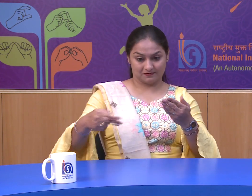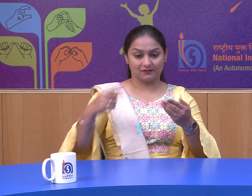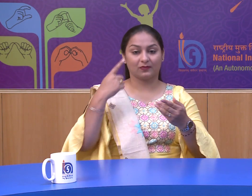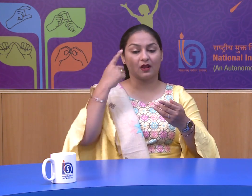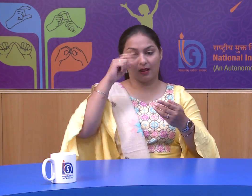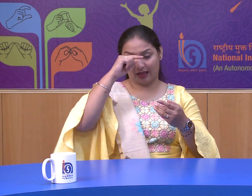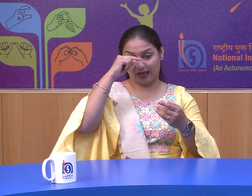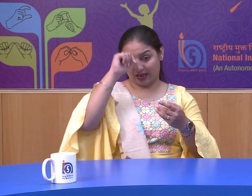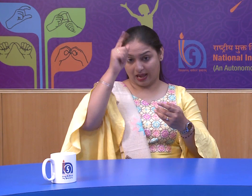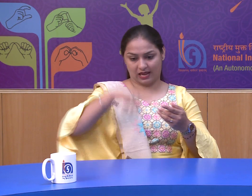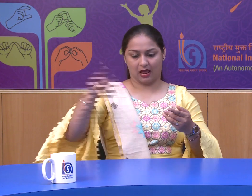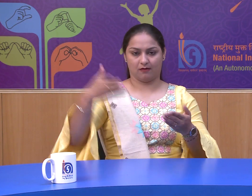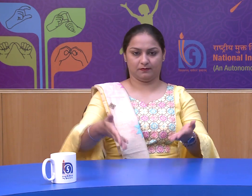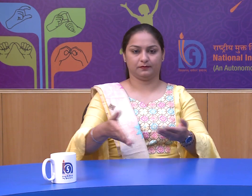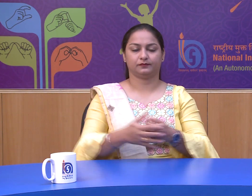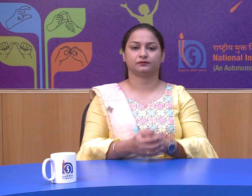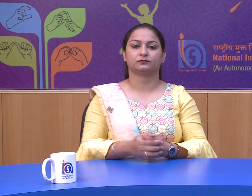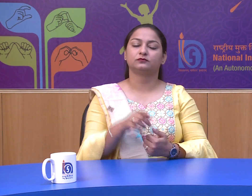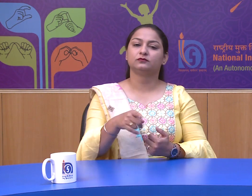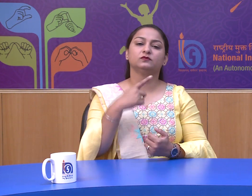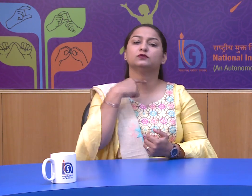India. It is called